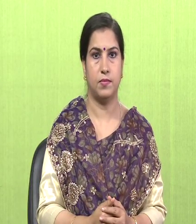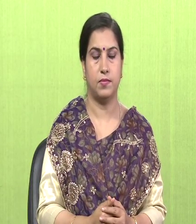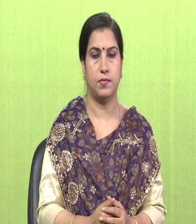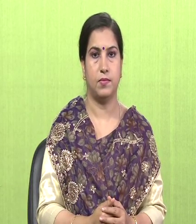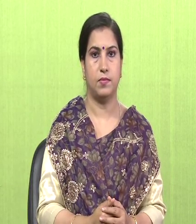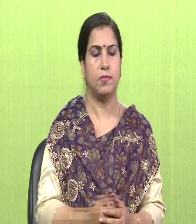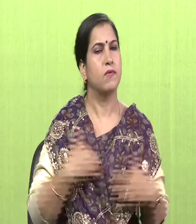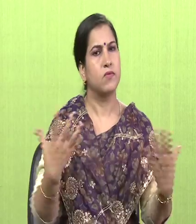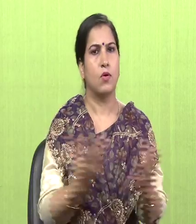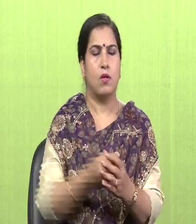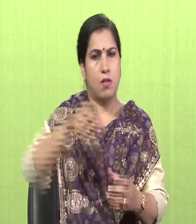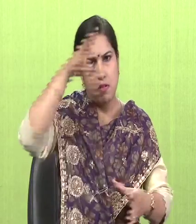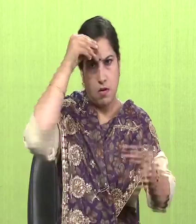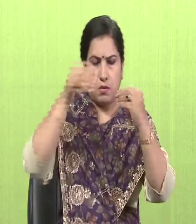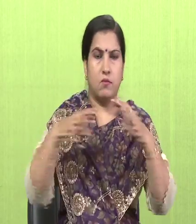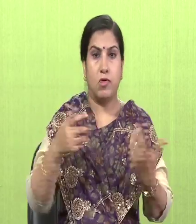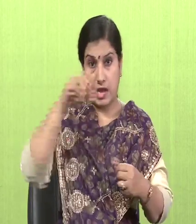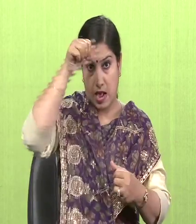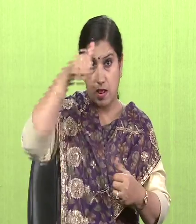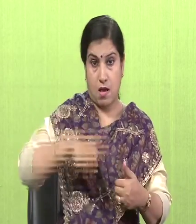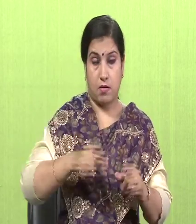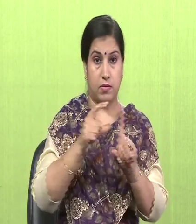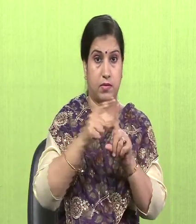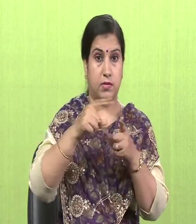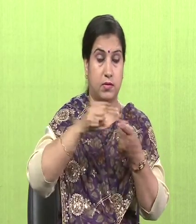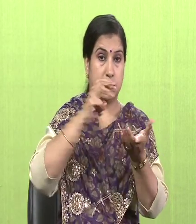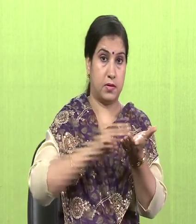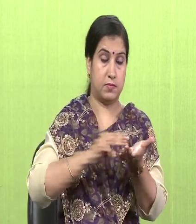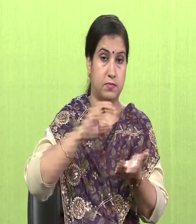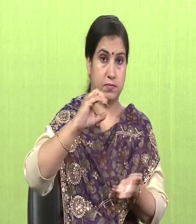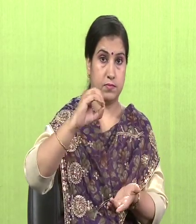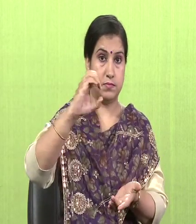We learnt about the Indian democracy and terms like